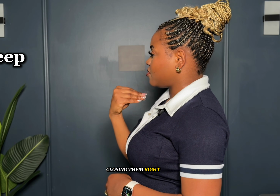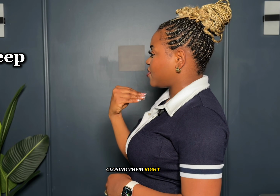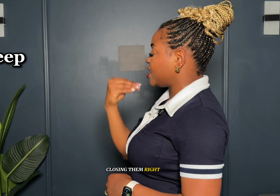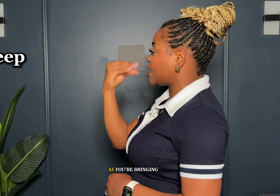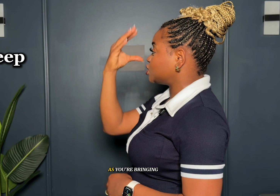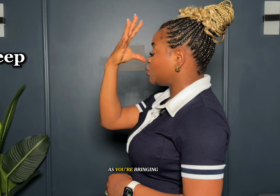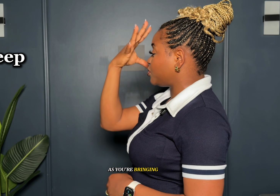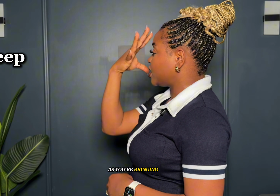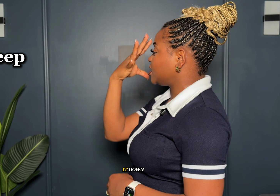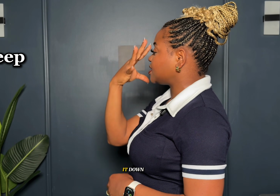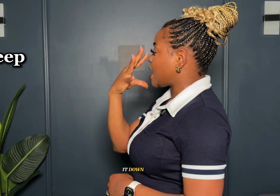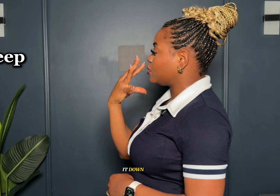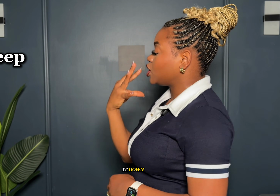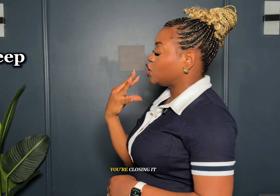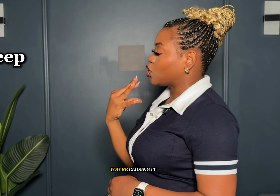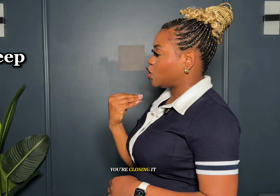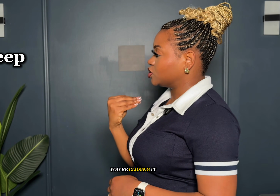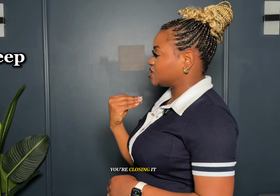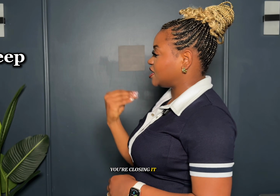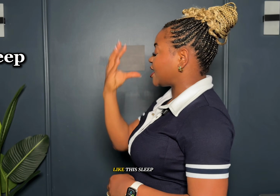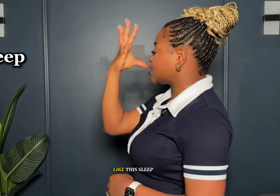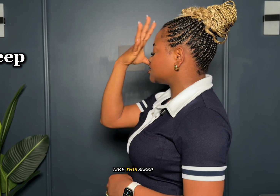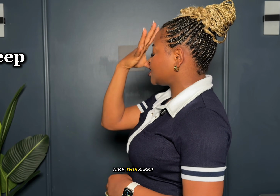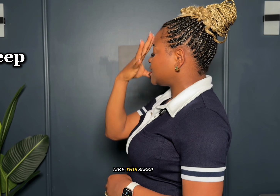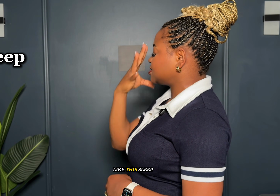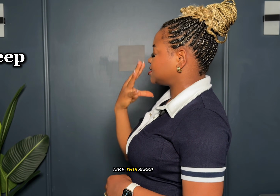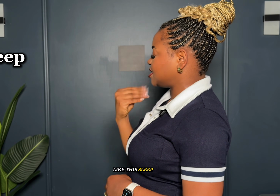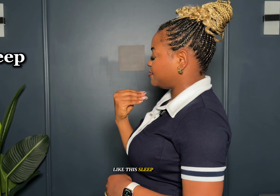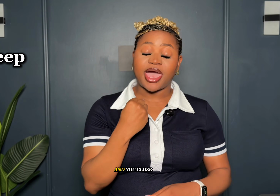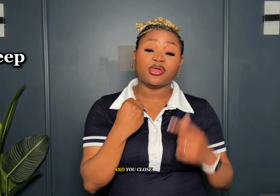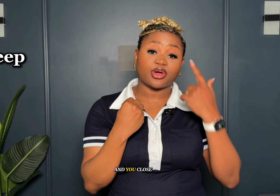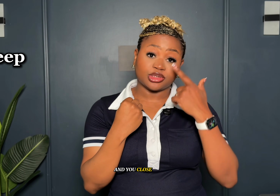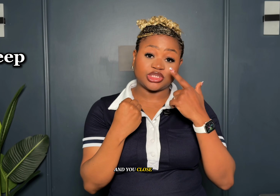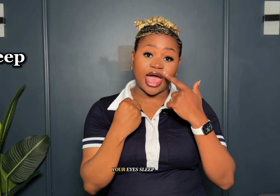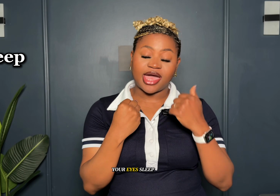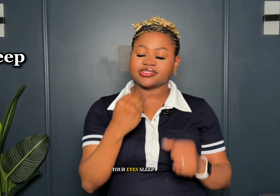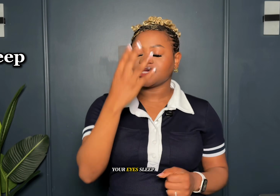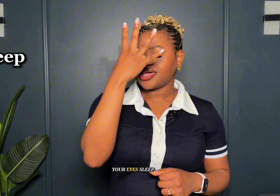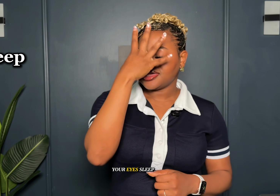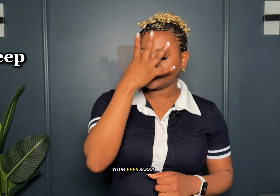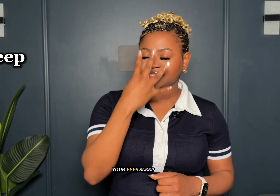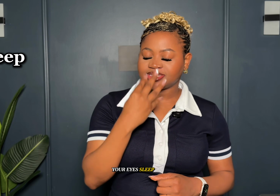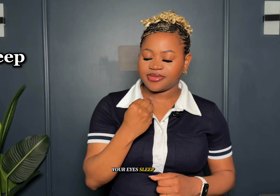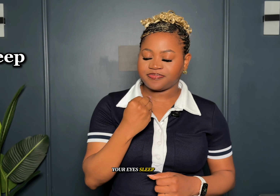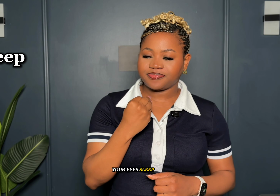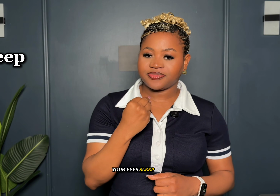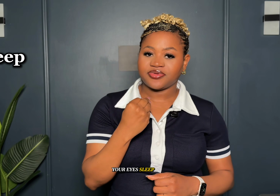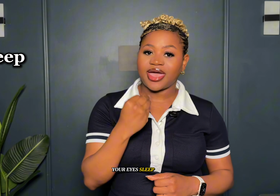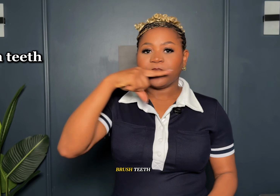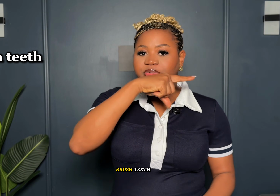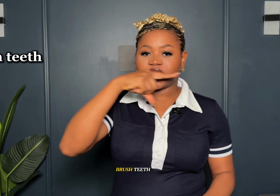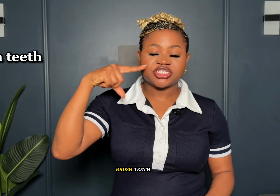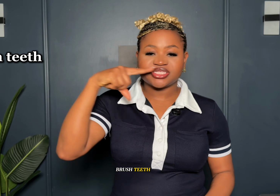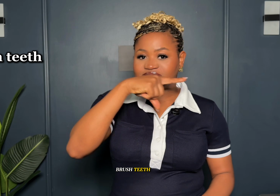right? As you're bringing it down, you're closing it like this. Sleep. And you close your eyes. Sleep. Right? Brush